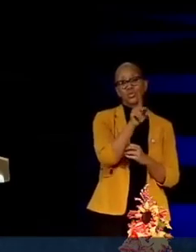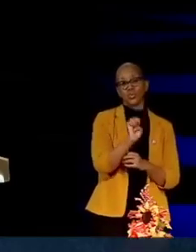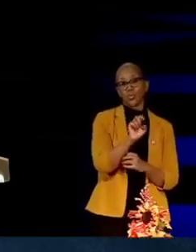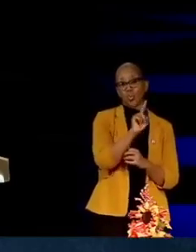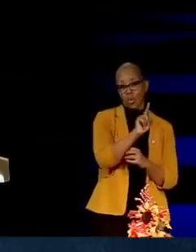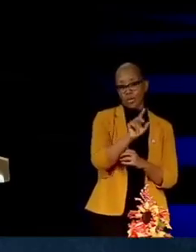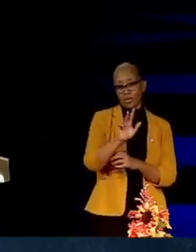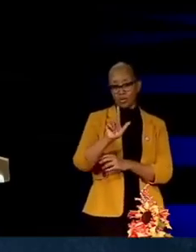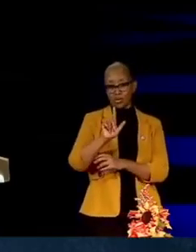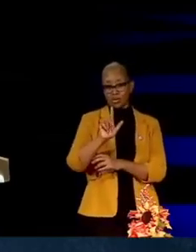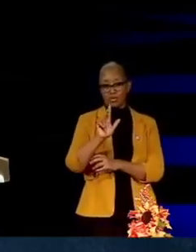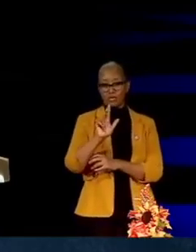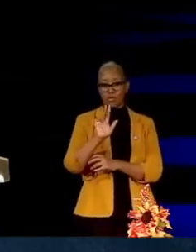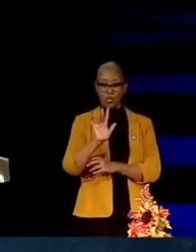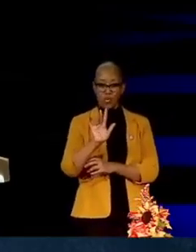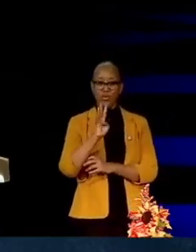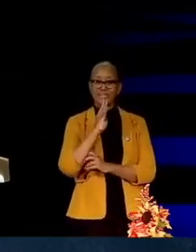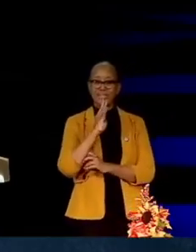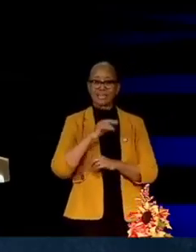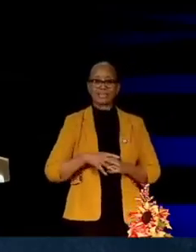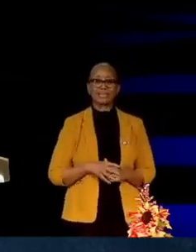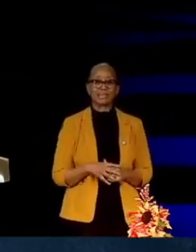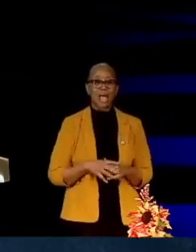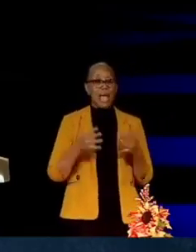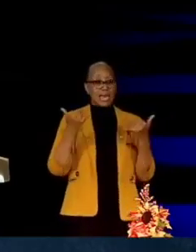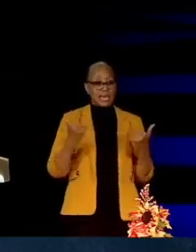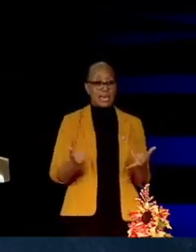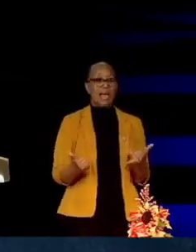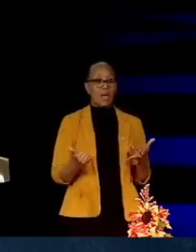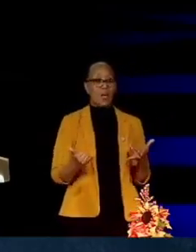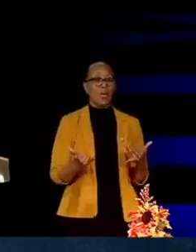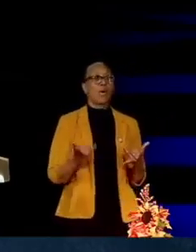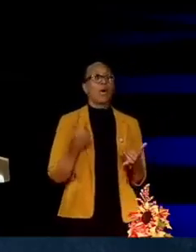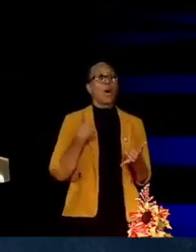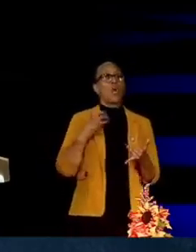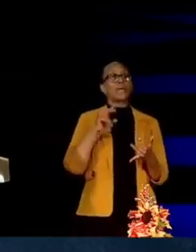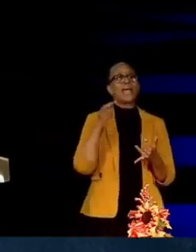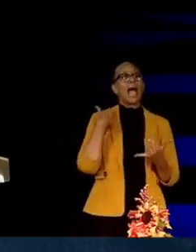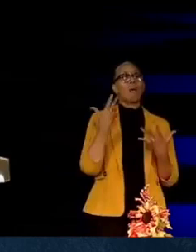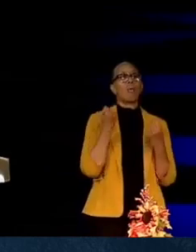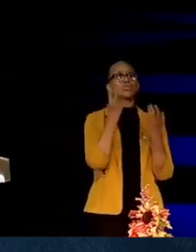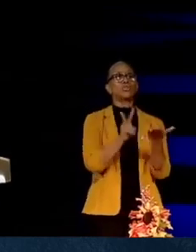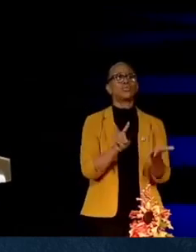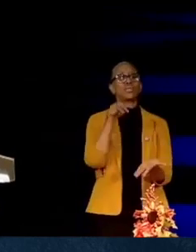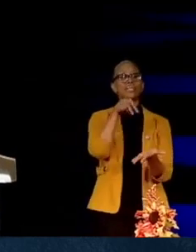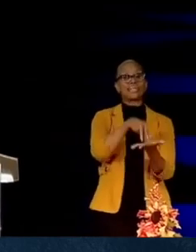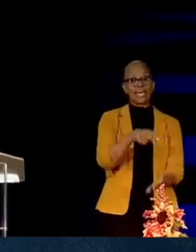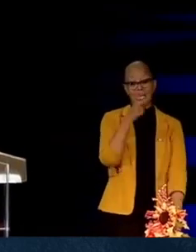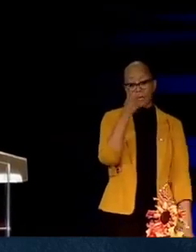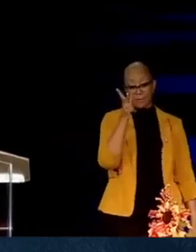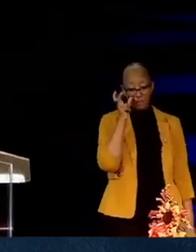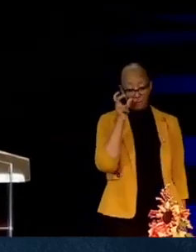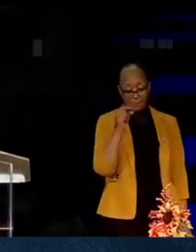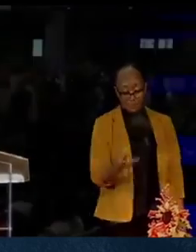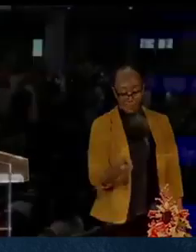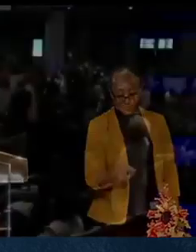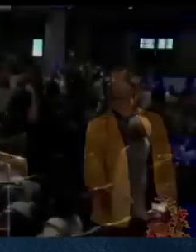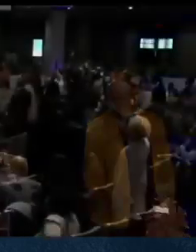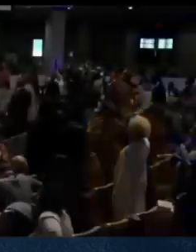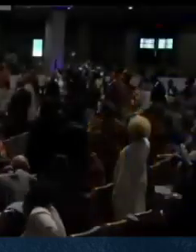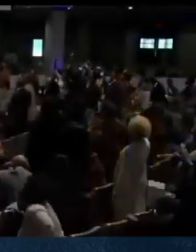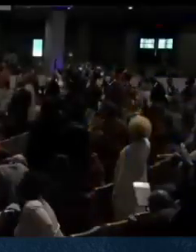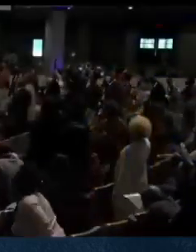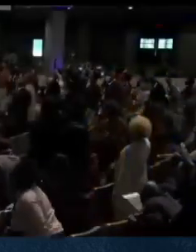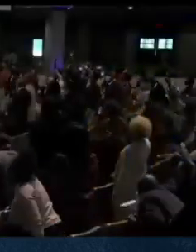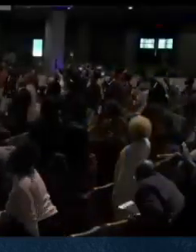24. It says, now to him. I wish somebody to stand up in the devil's face.